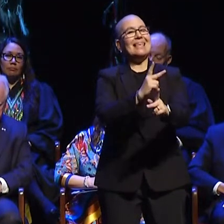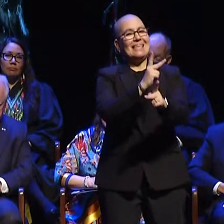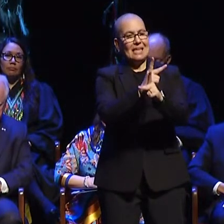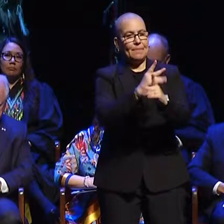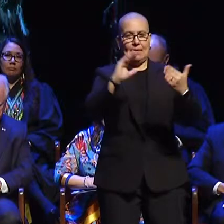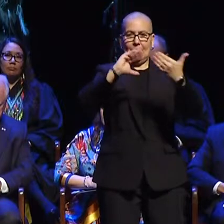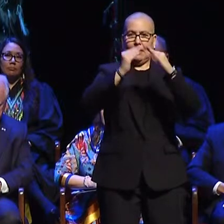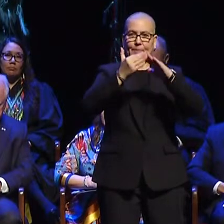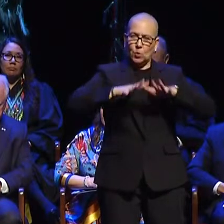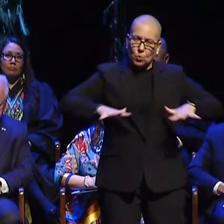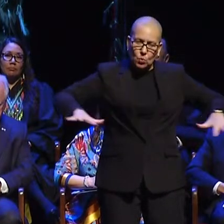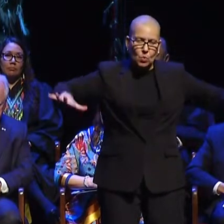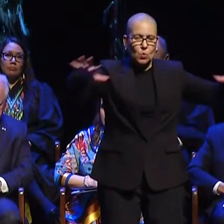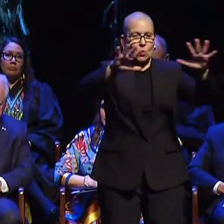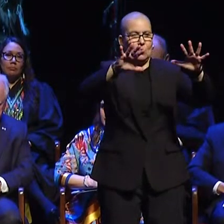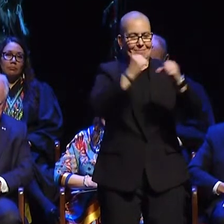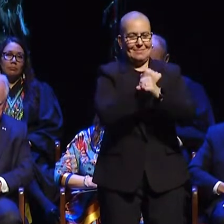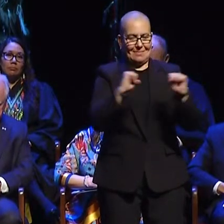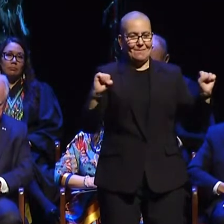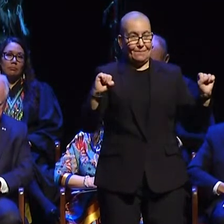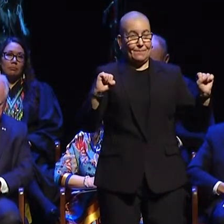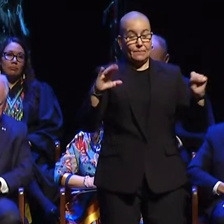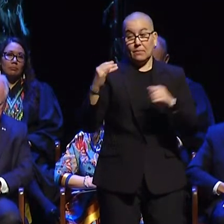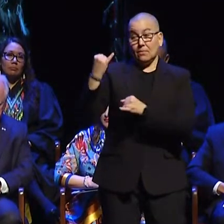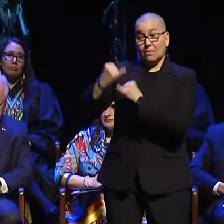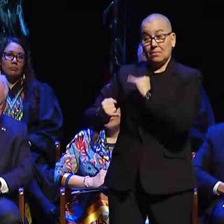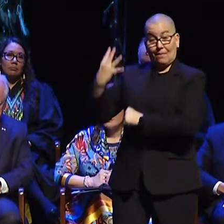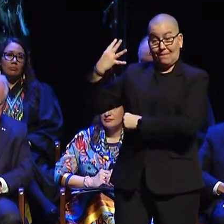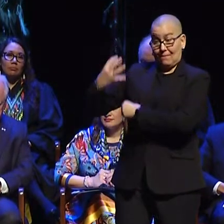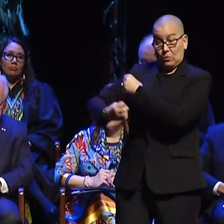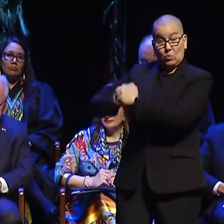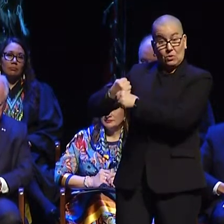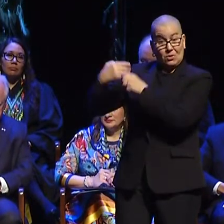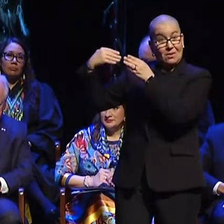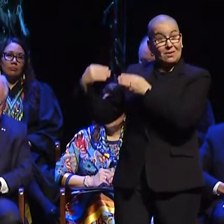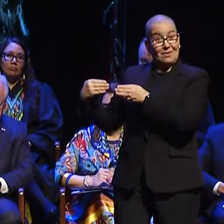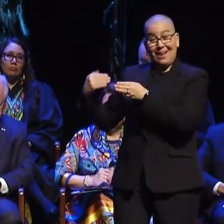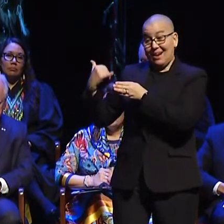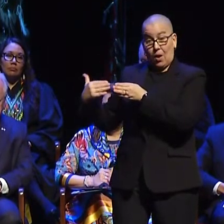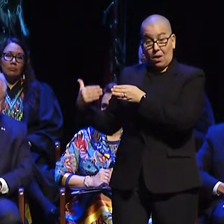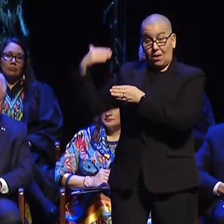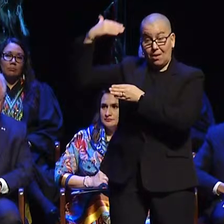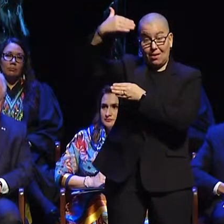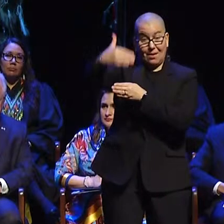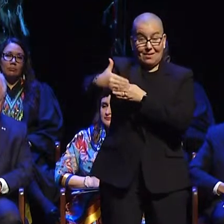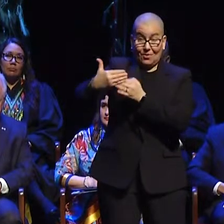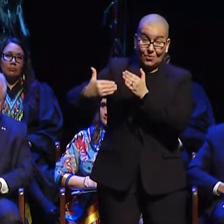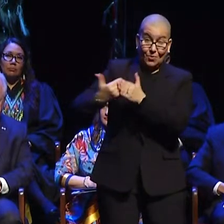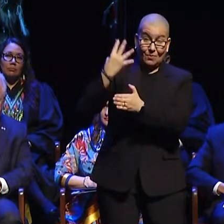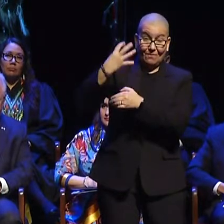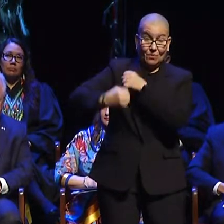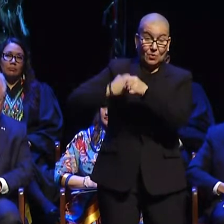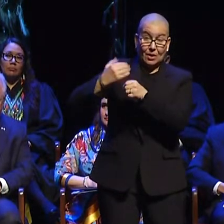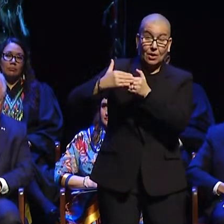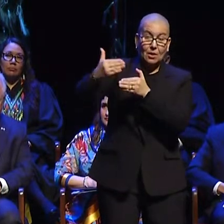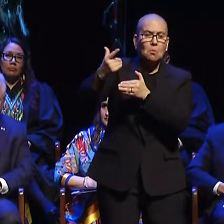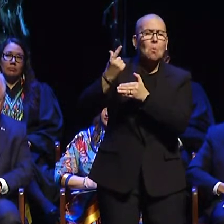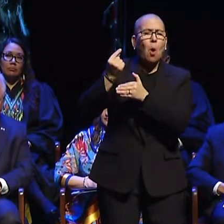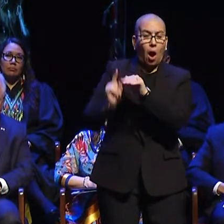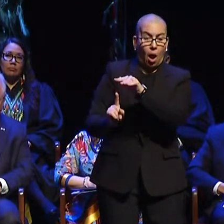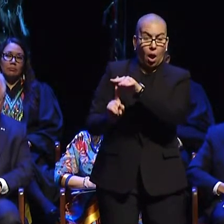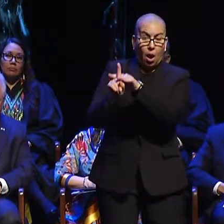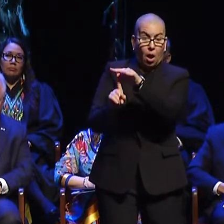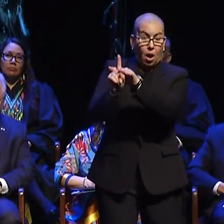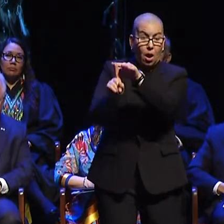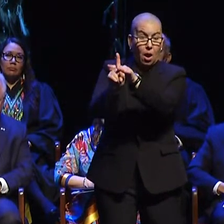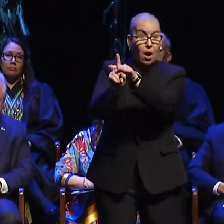last 4 years have shown us that we don't know what will happen in the next 4 years. But whatever they bring, I pledge